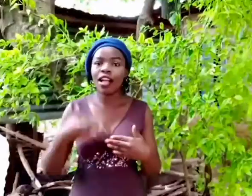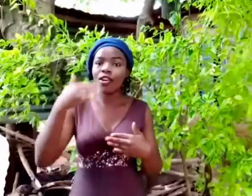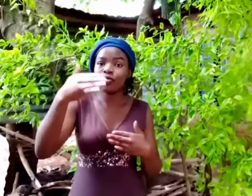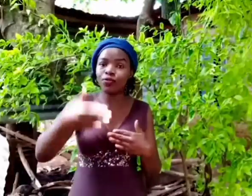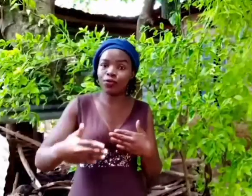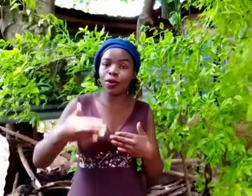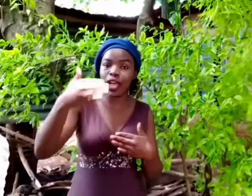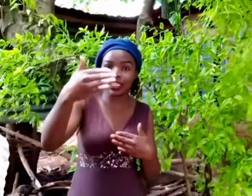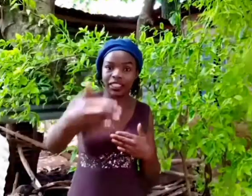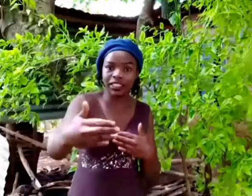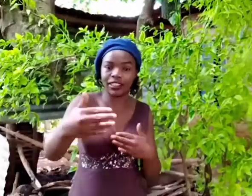Forward.